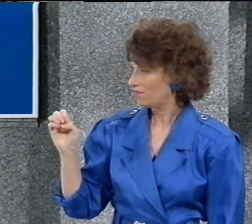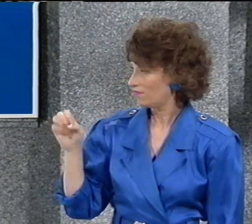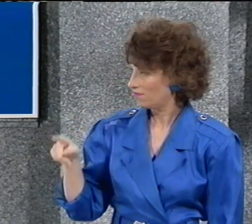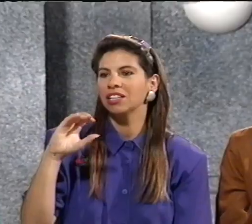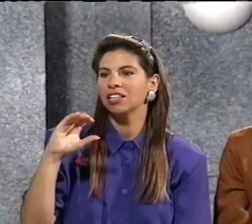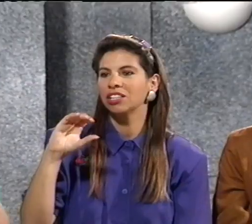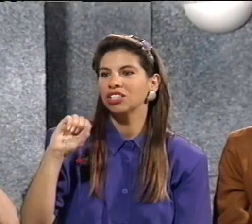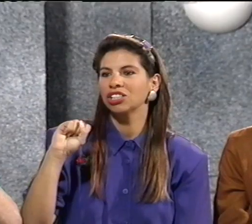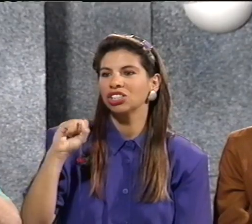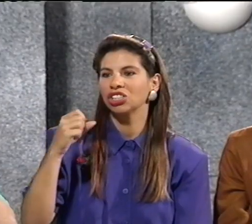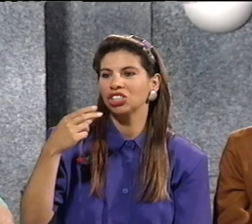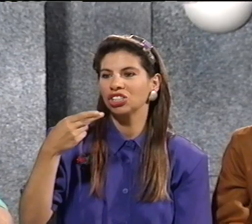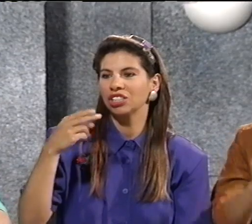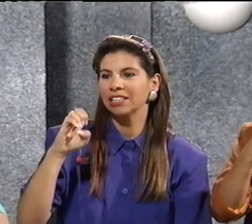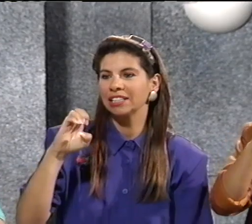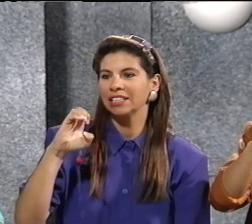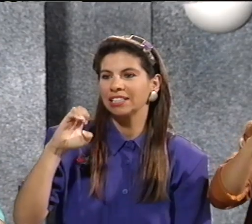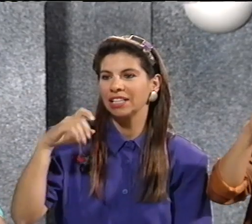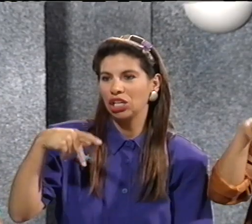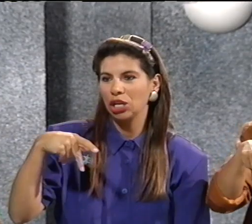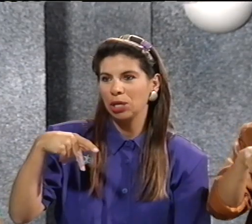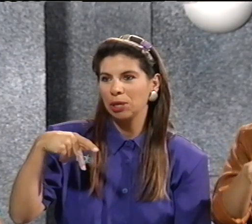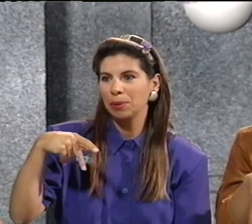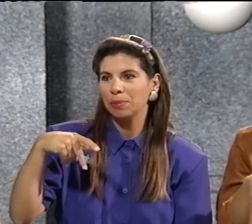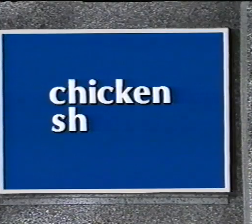We're still on farm animals.